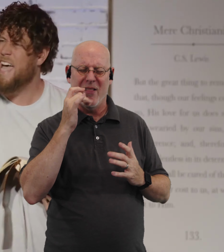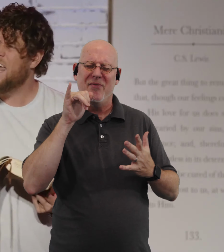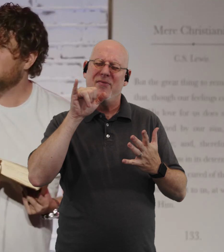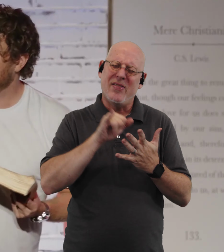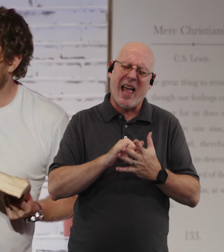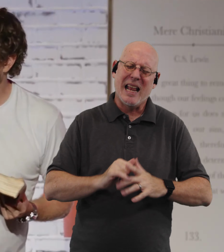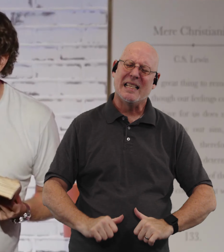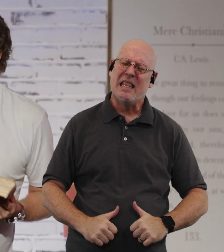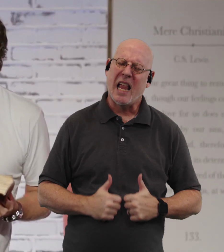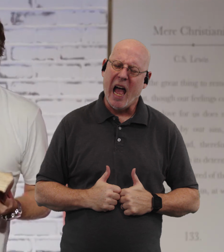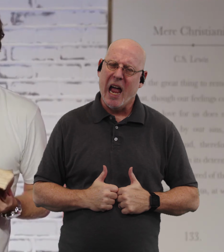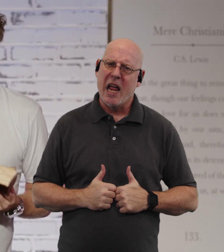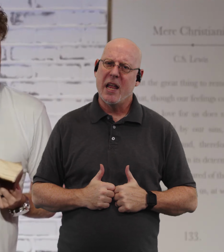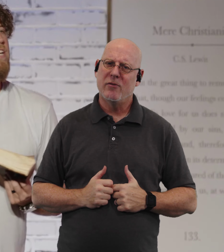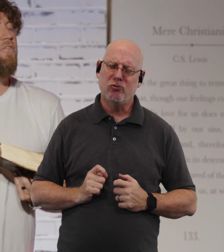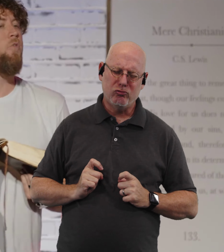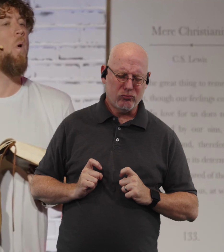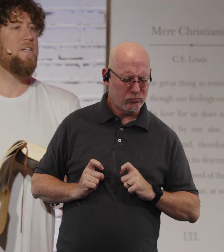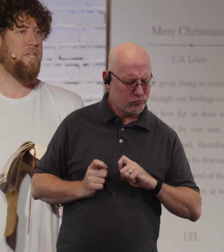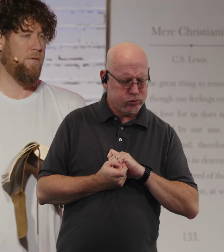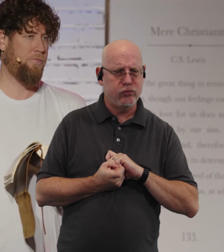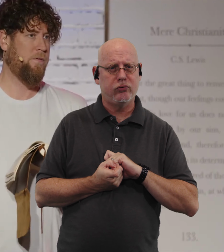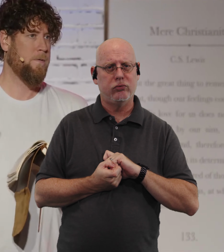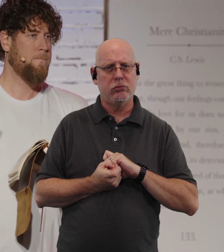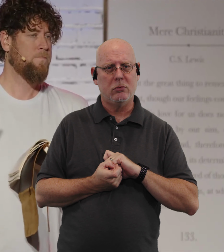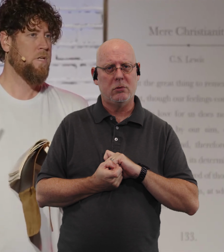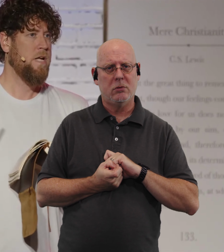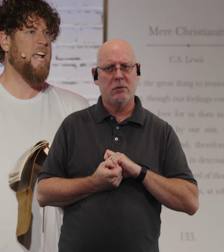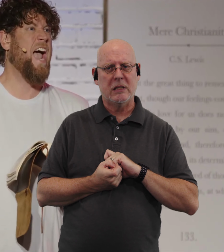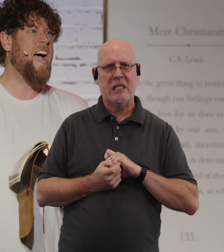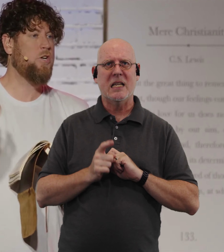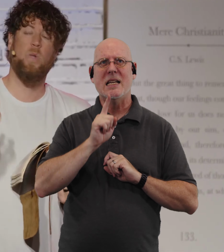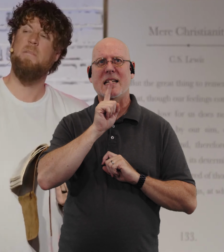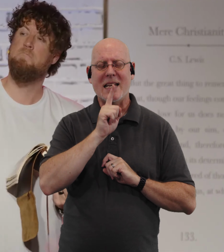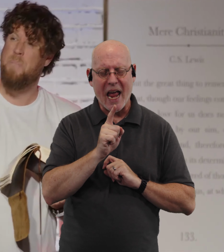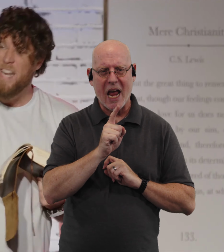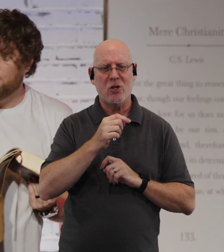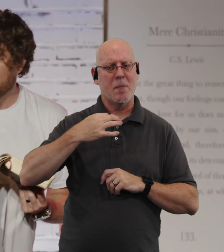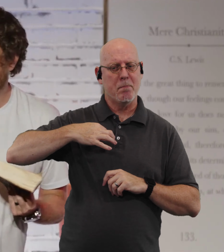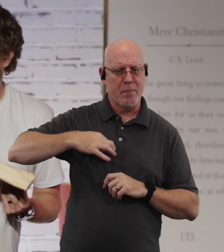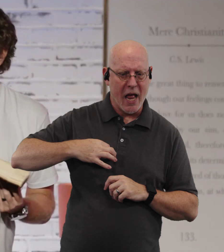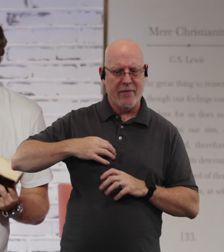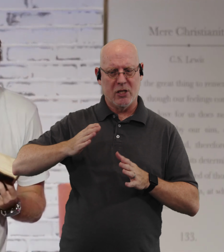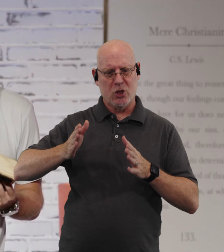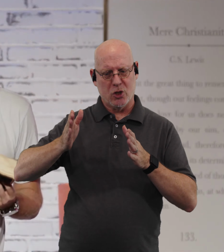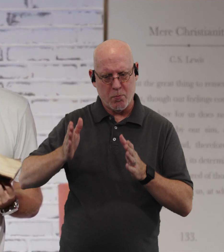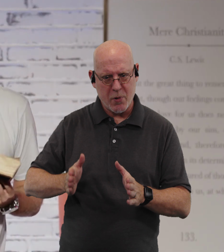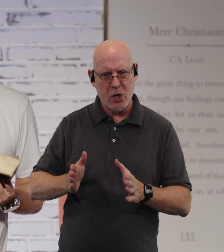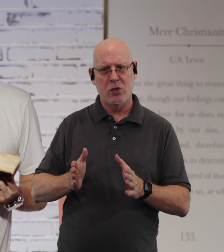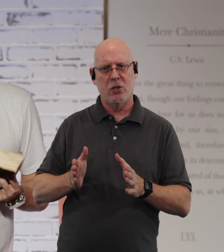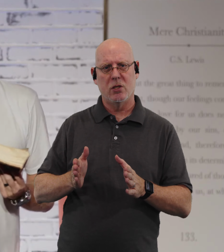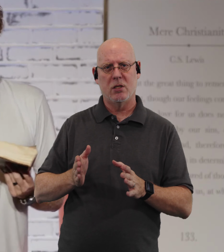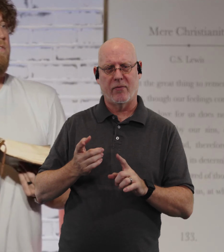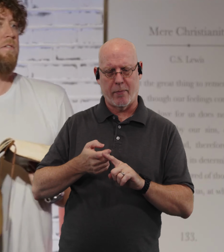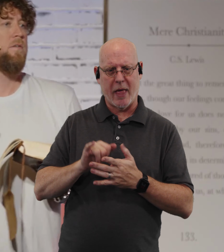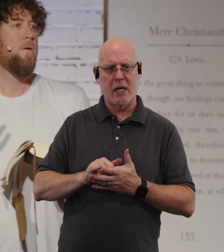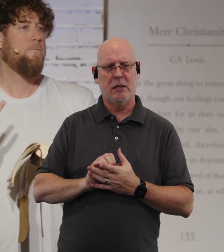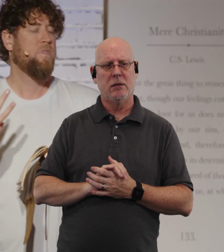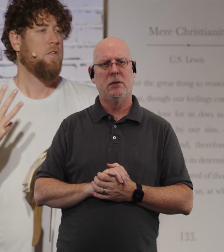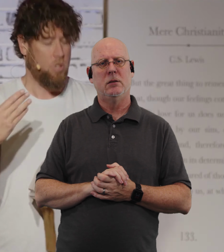is that that life is transformative. Right. It actually benefits the recipients of